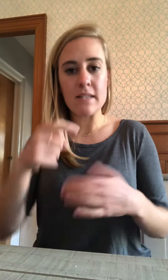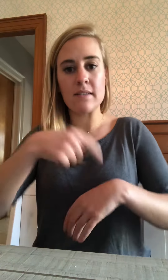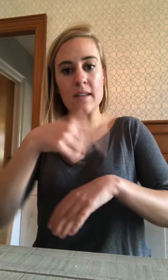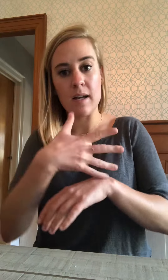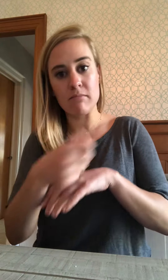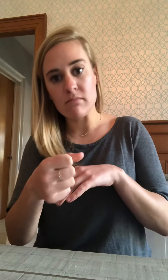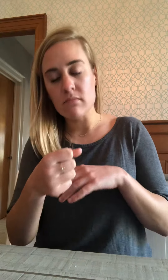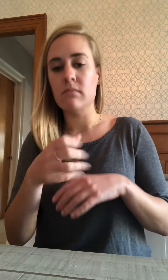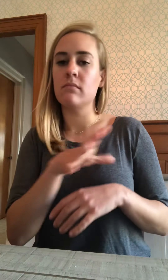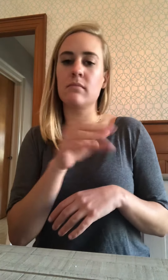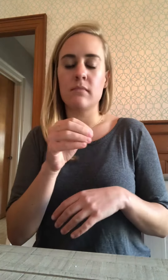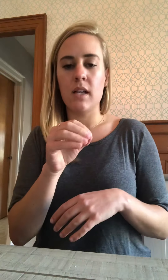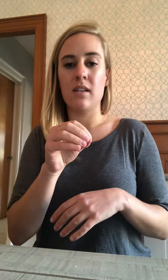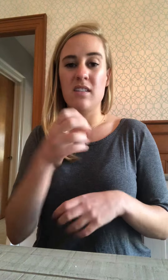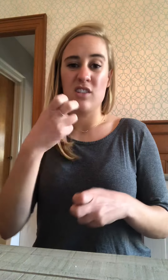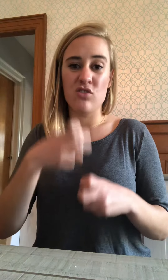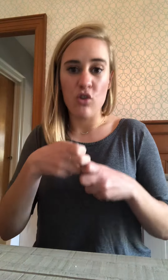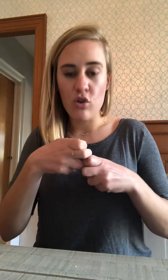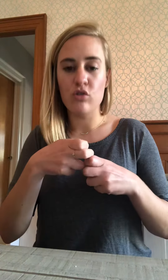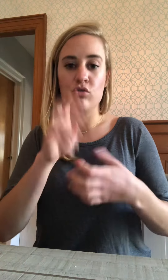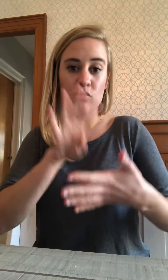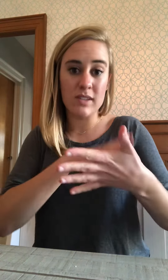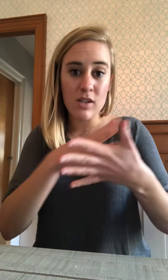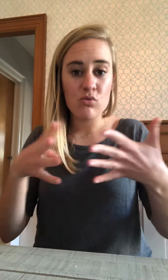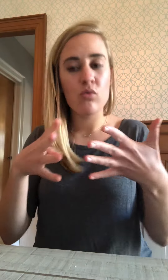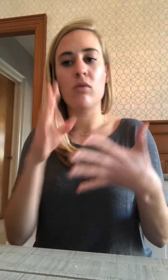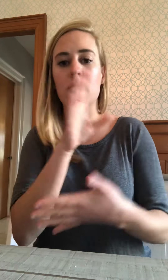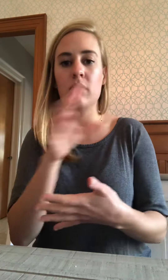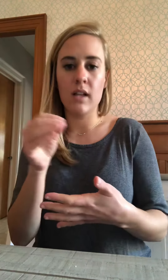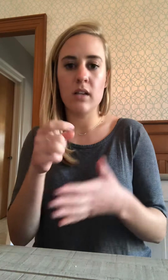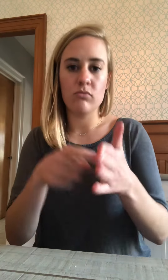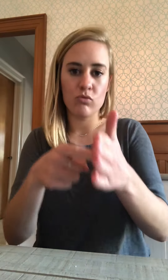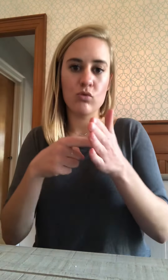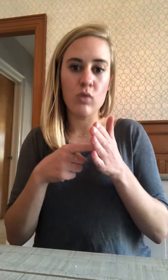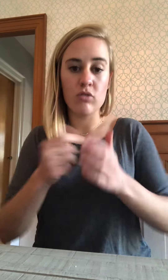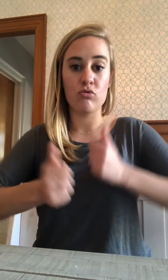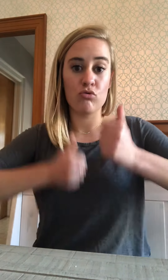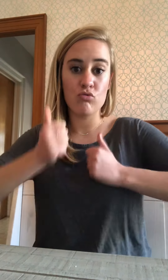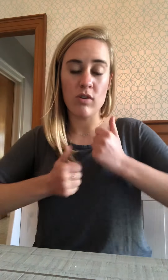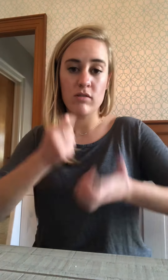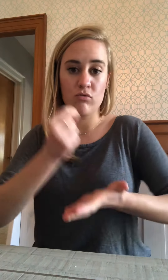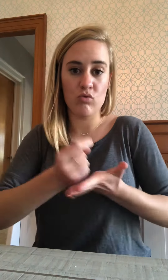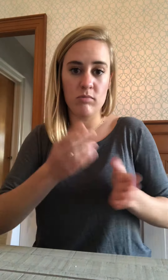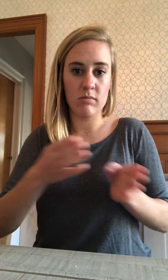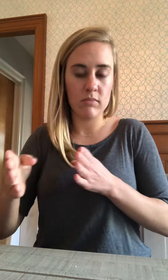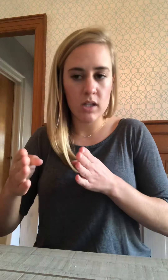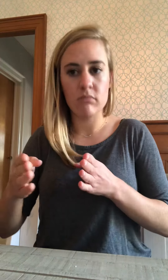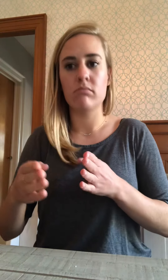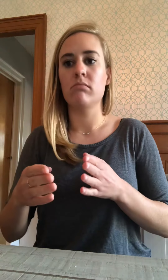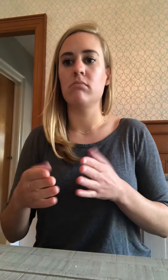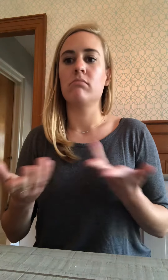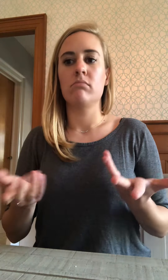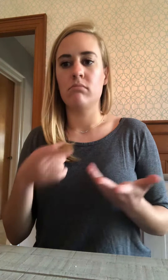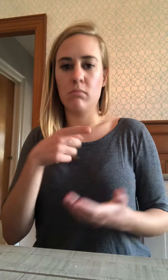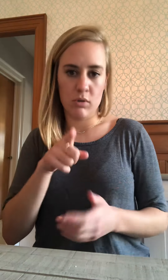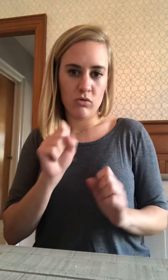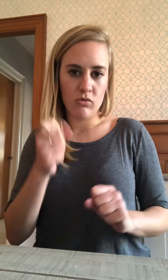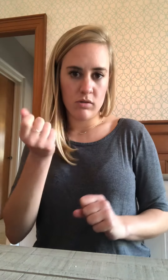logistically difficult, and it necessitates aggressive treatment planning, okay? Costly, time consuming, difficult, you can understand. Aggressive treatment